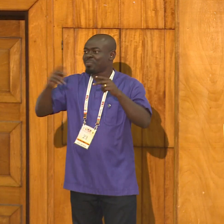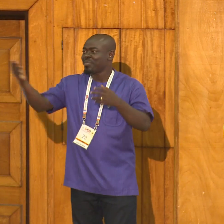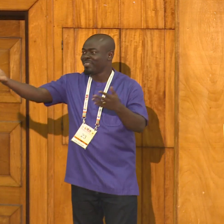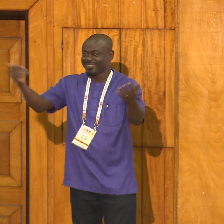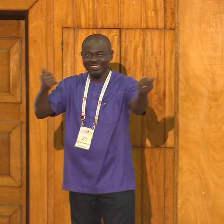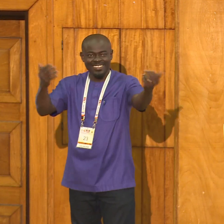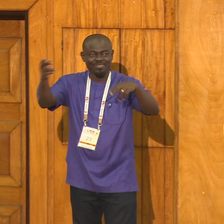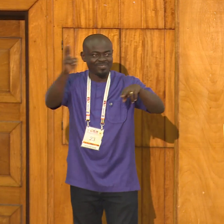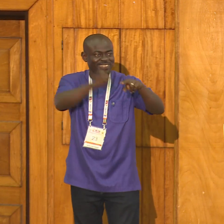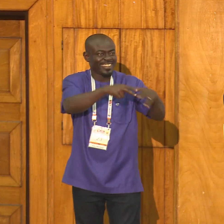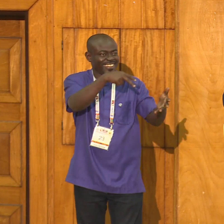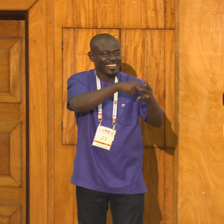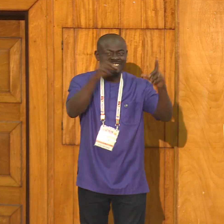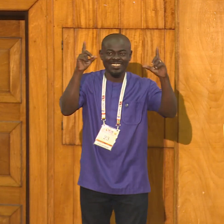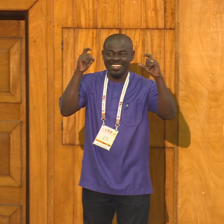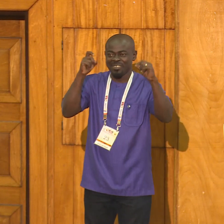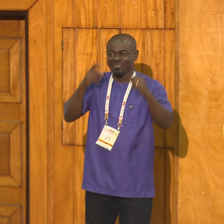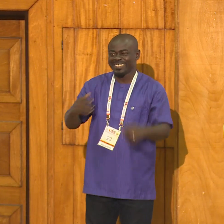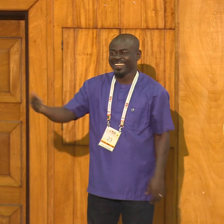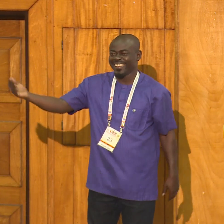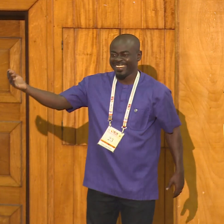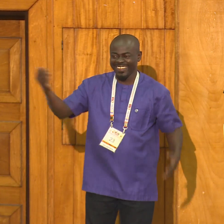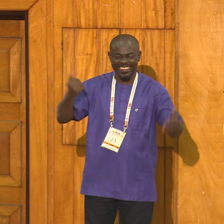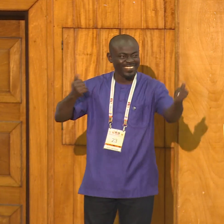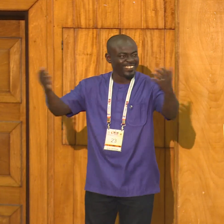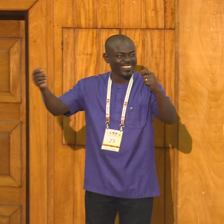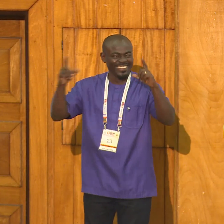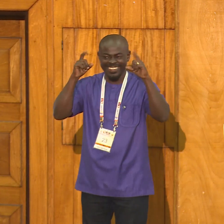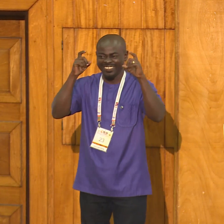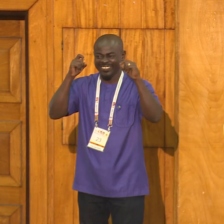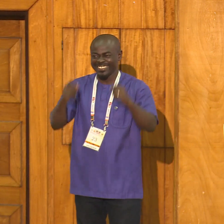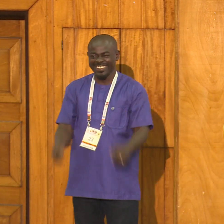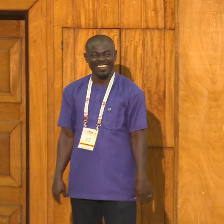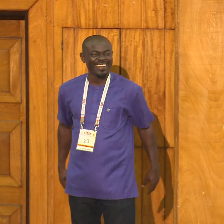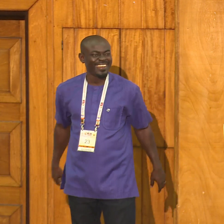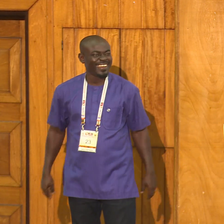come and we take the photo moment, and then we enter